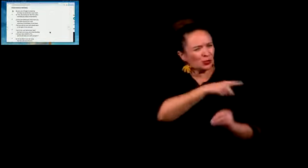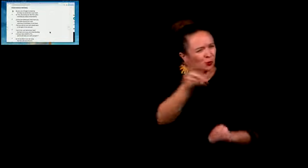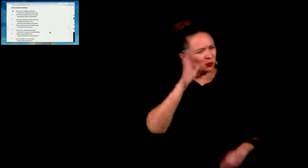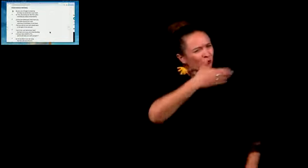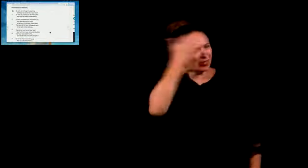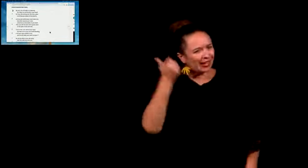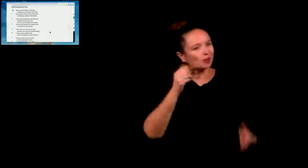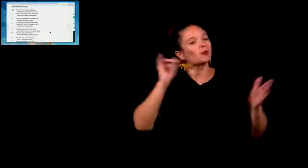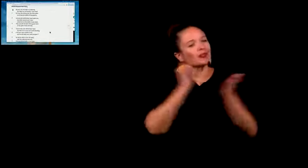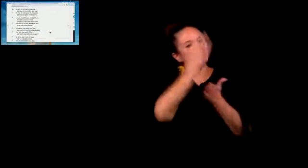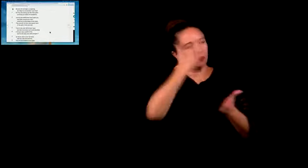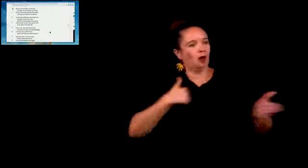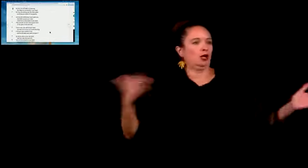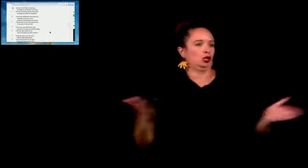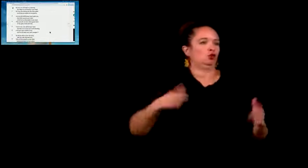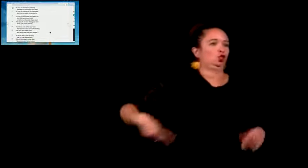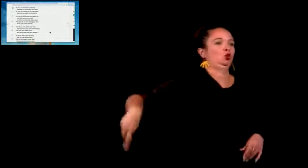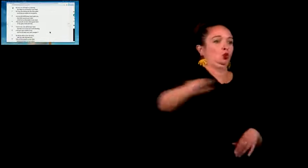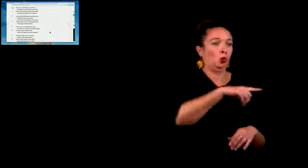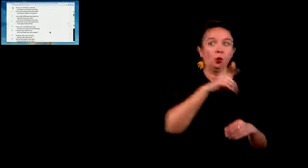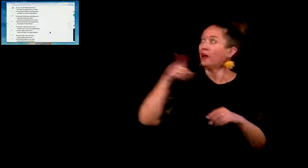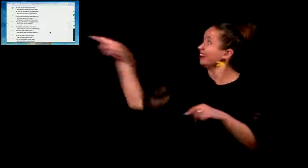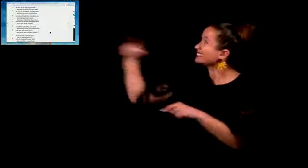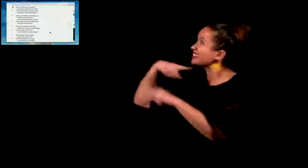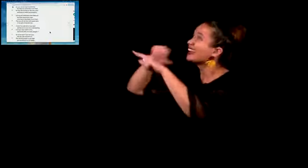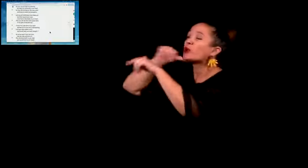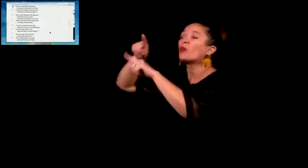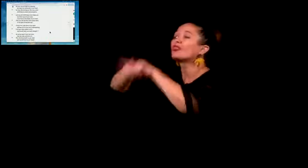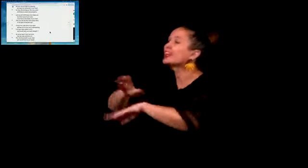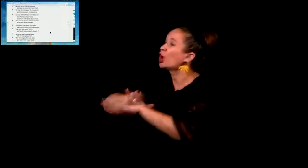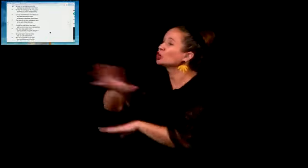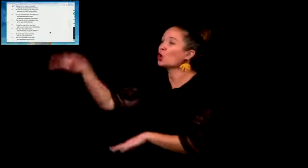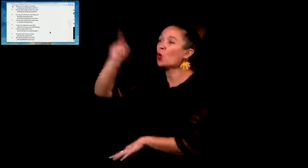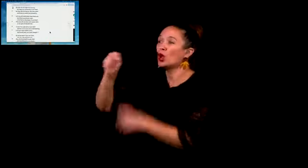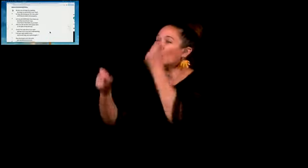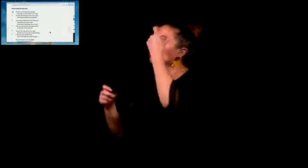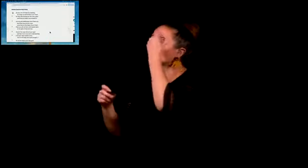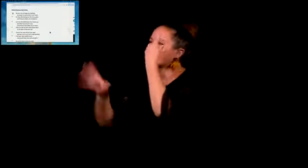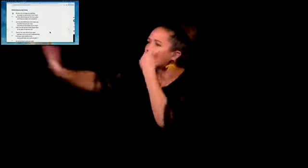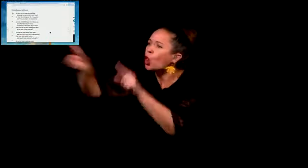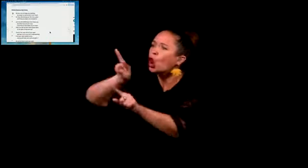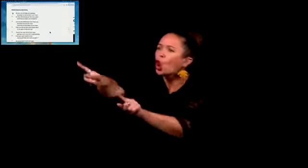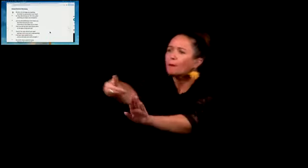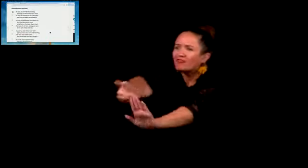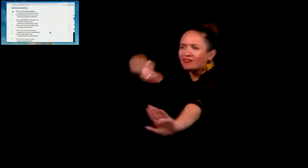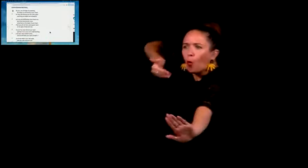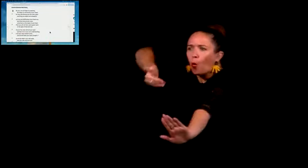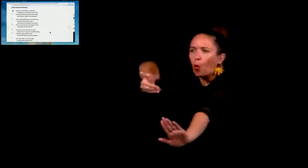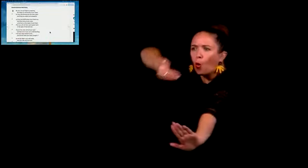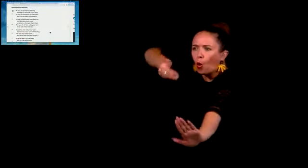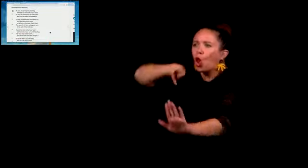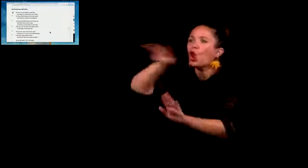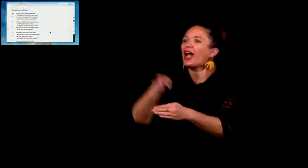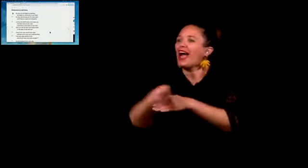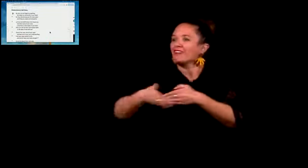Please do not forget these teachings. This is why I'm encouraging you to go ahead and read all of these